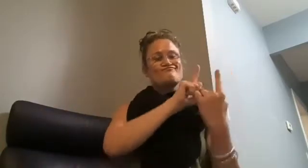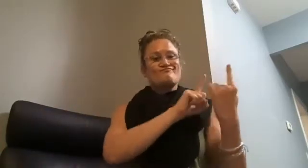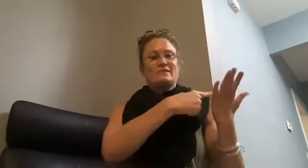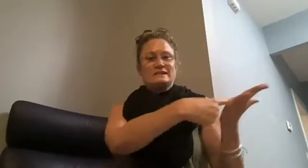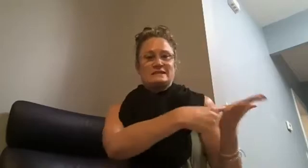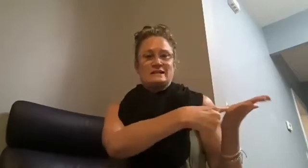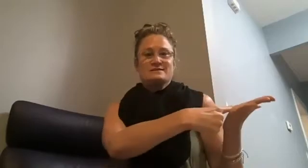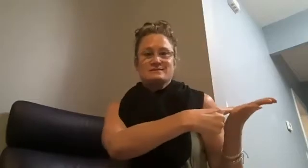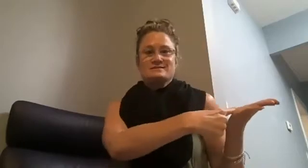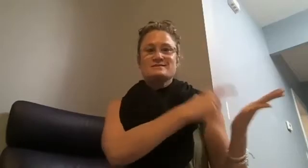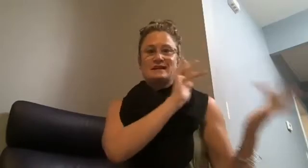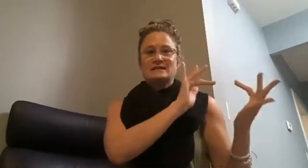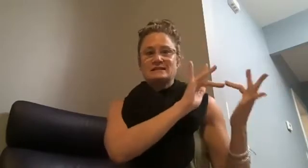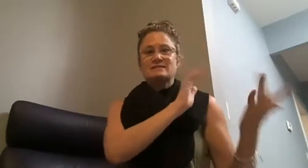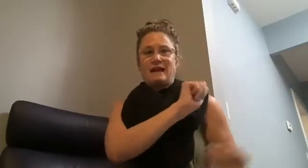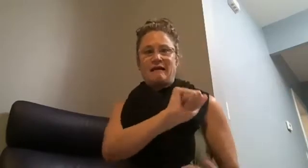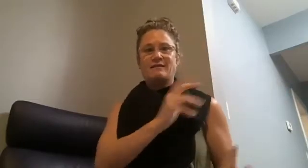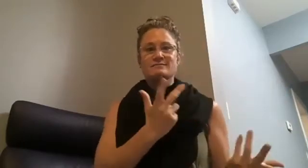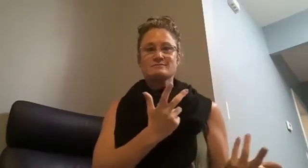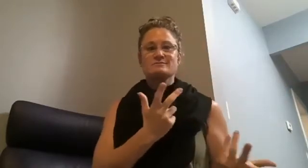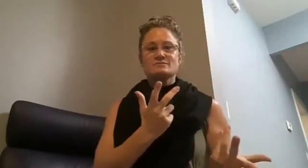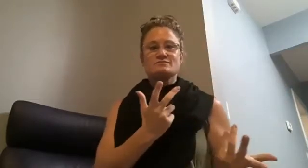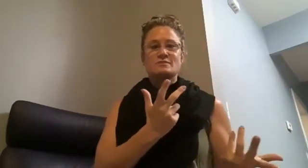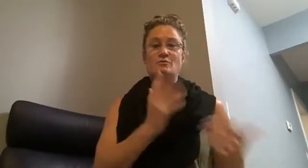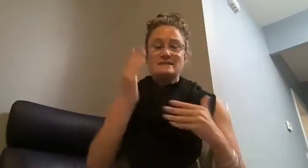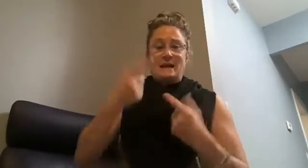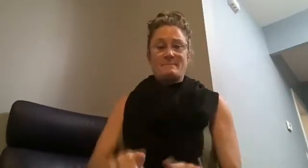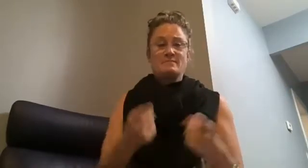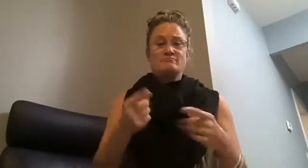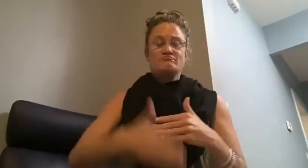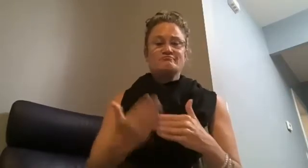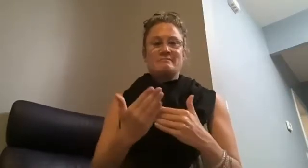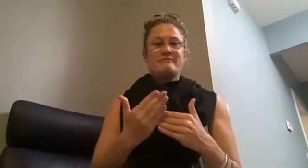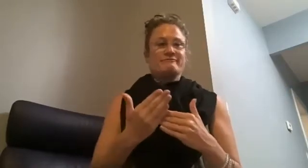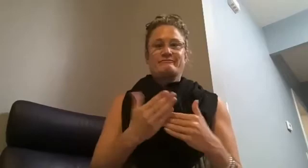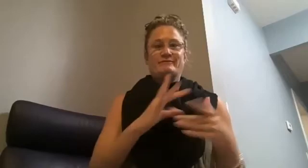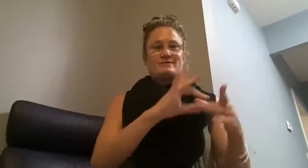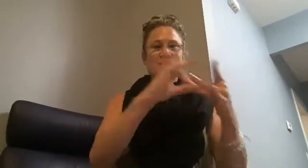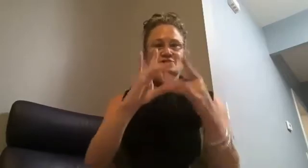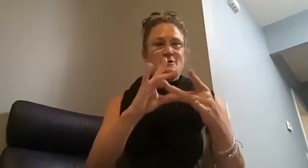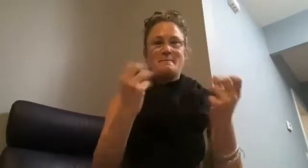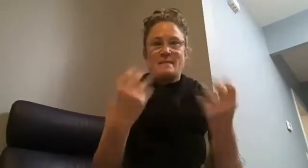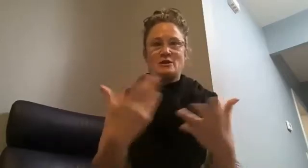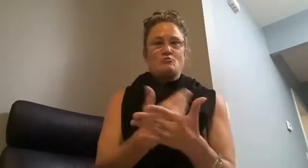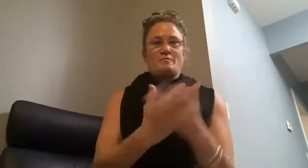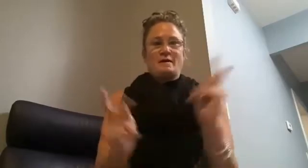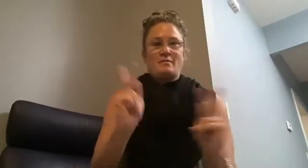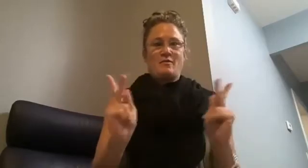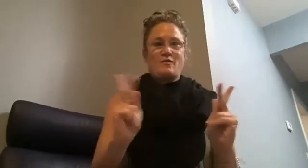get you connected in AA. And so as a result of that, I've kind of had these ongoing relationships with a number of newcomers, which isn't really dissimilar to